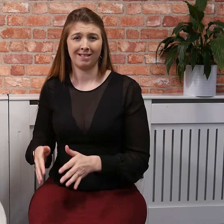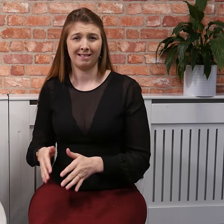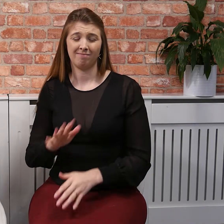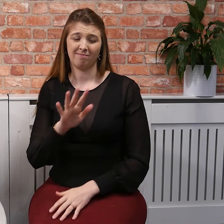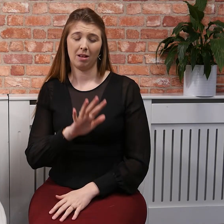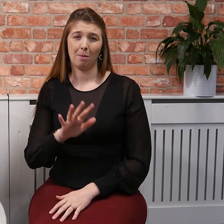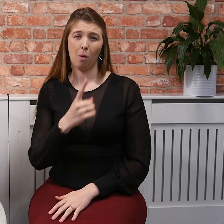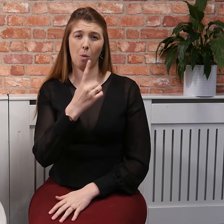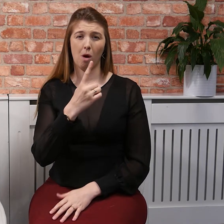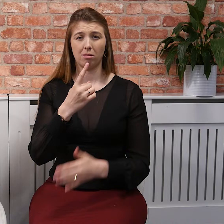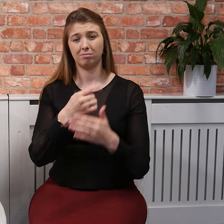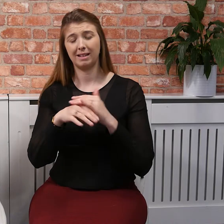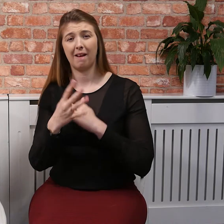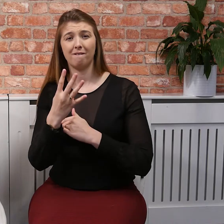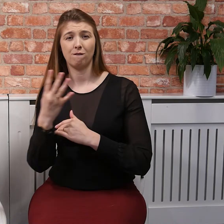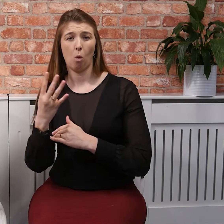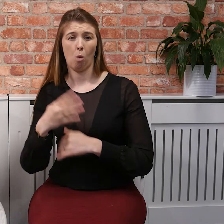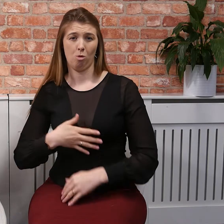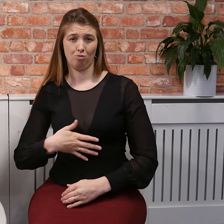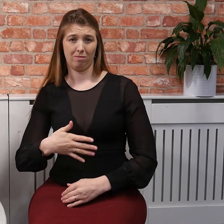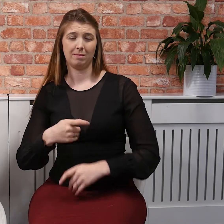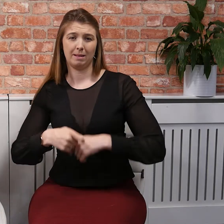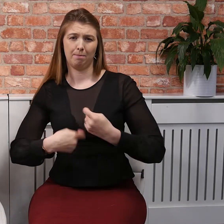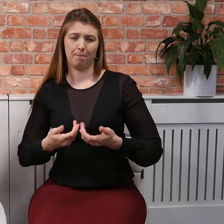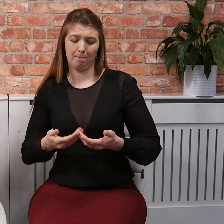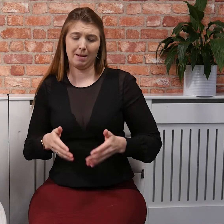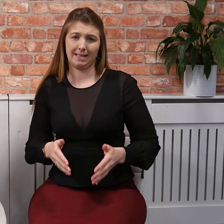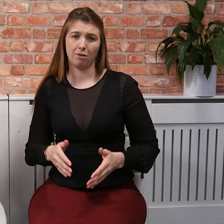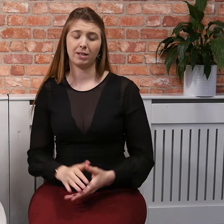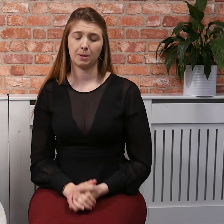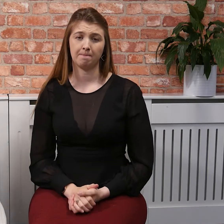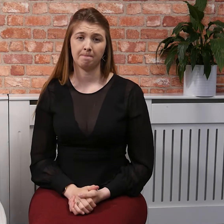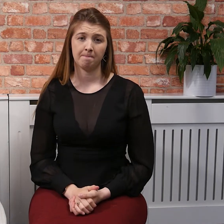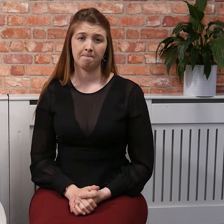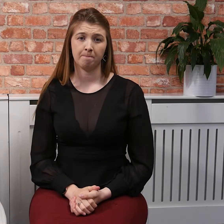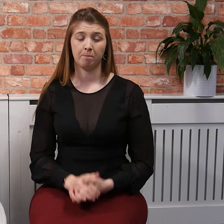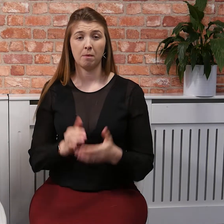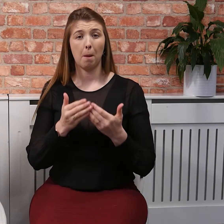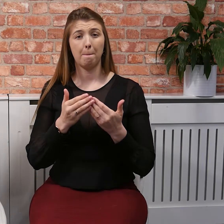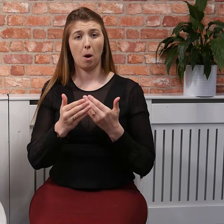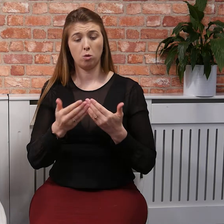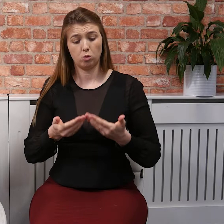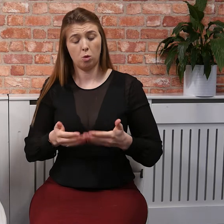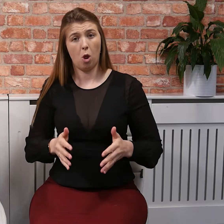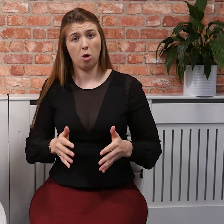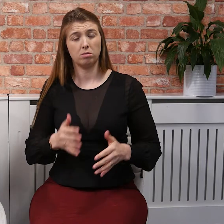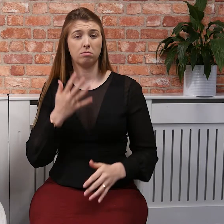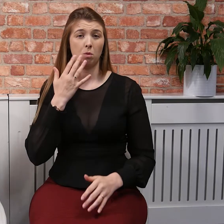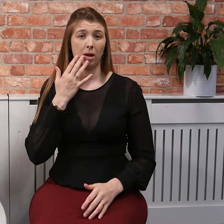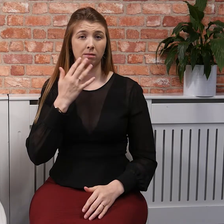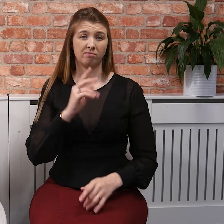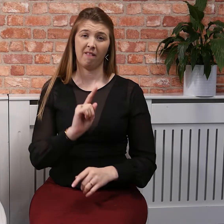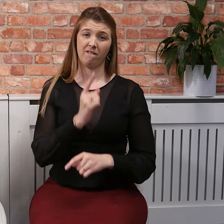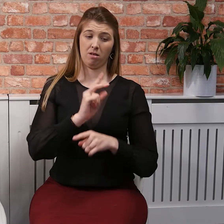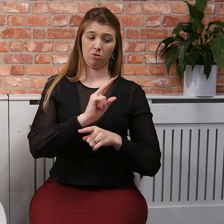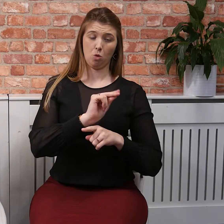way. And most of them end in the first 12 or 13 weeks of pregnancy, but quite a